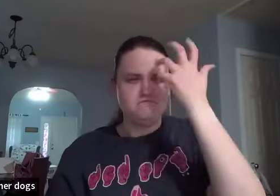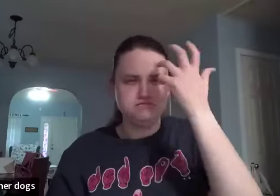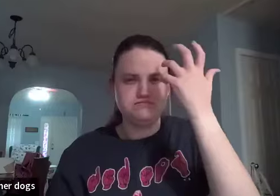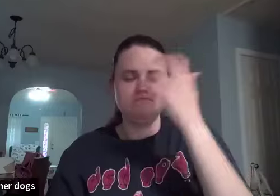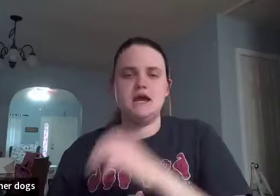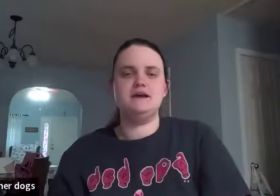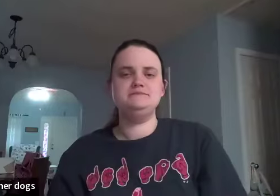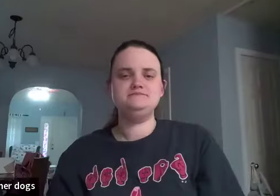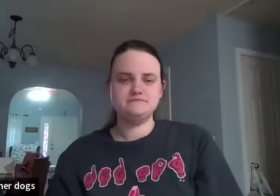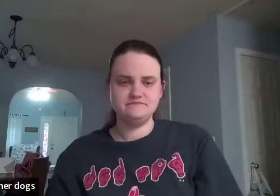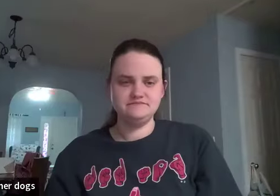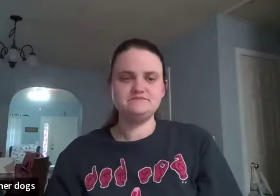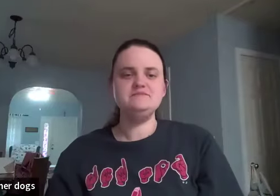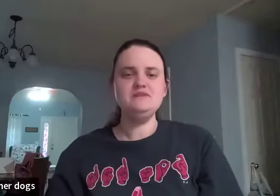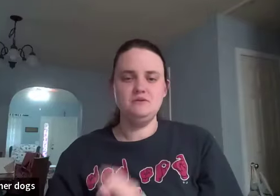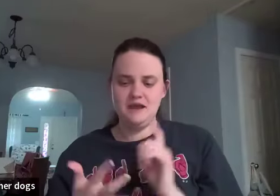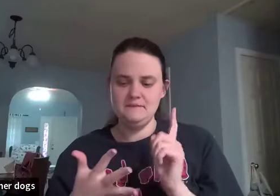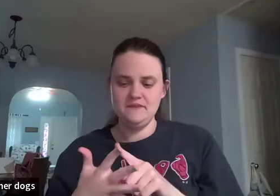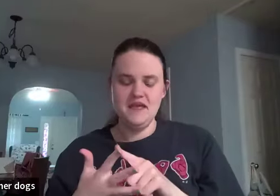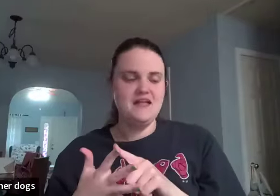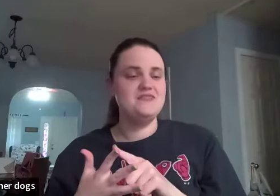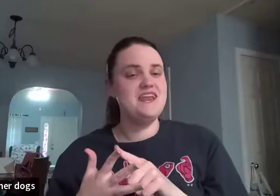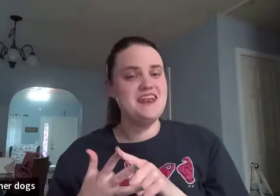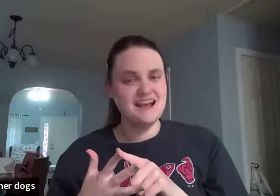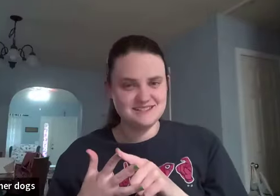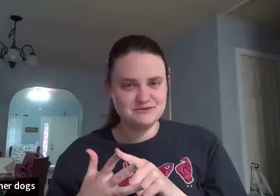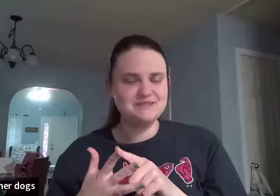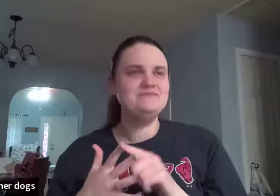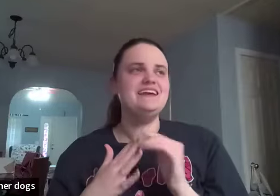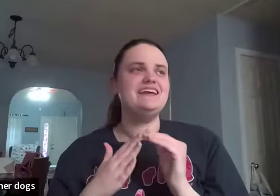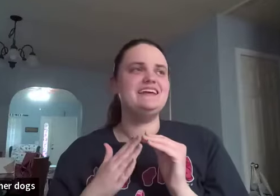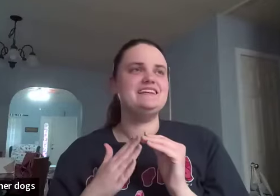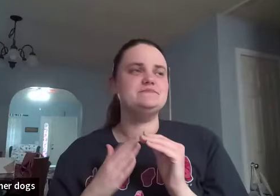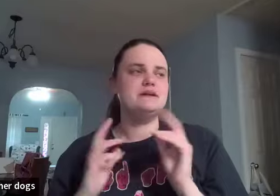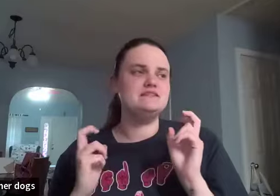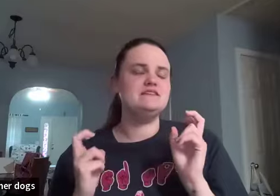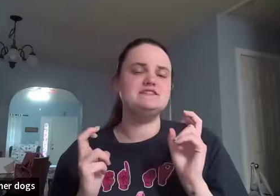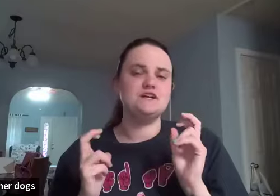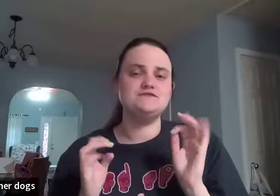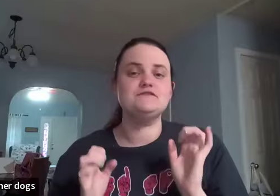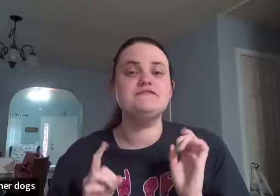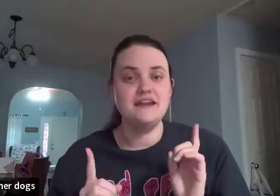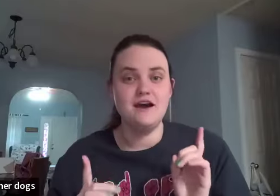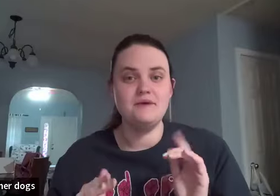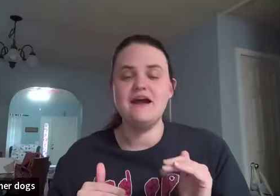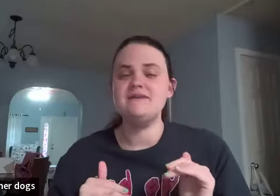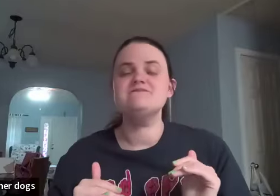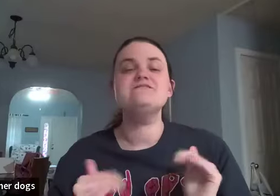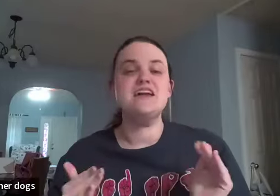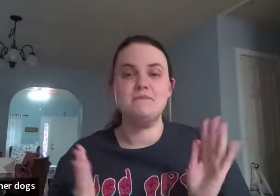mad, mad. Okay. The next one is basically it's the phrase for fed up. I am fed up.